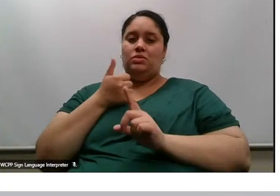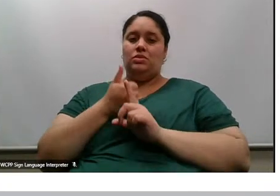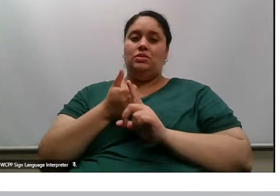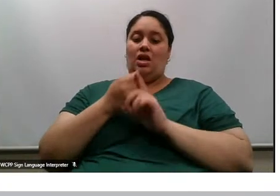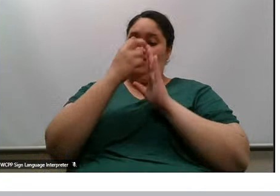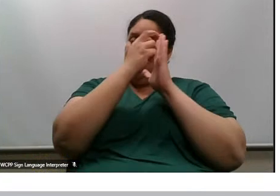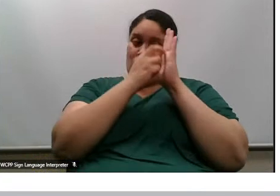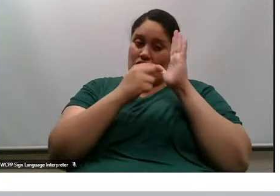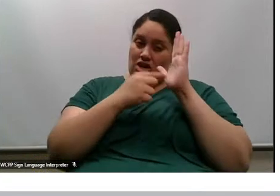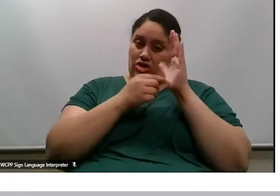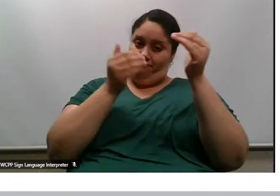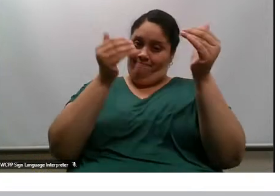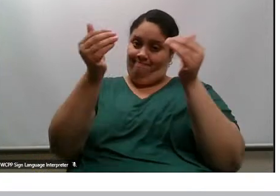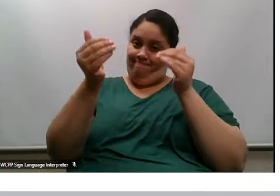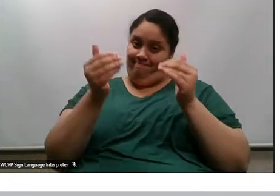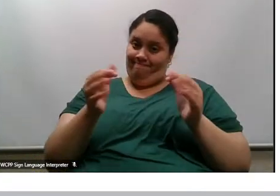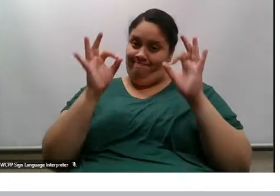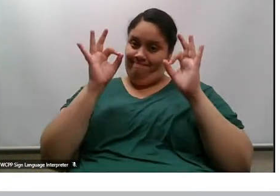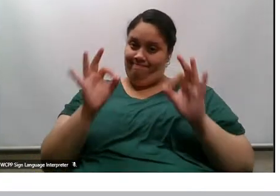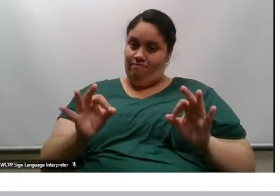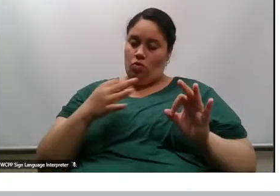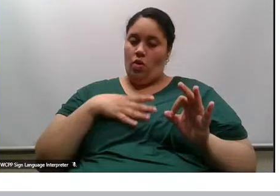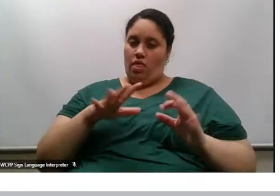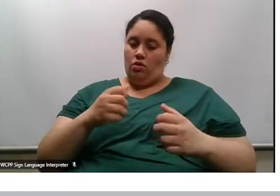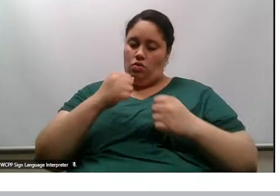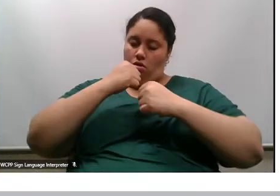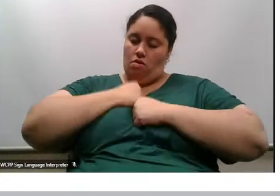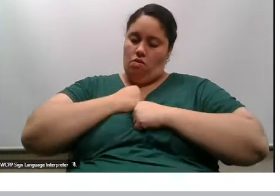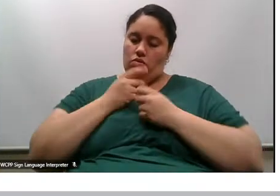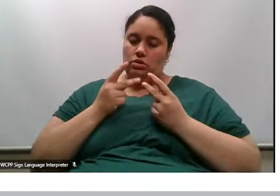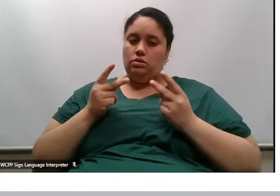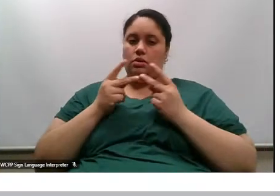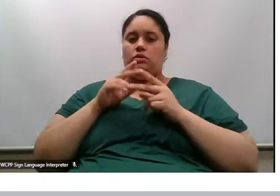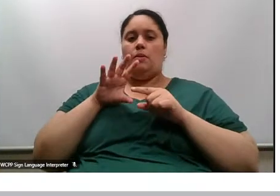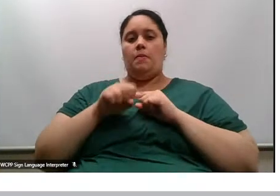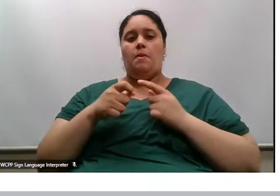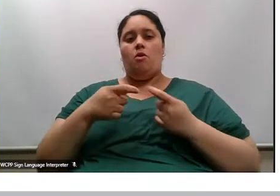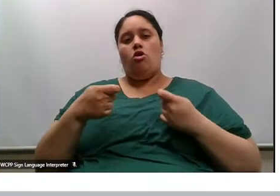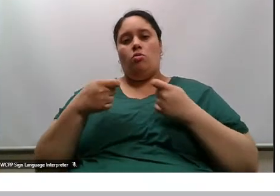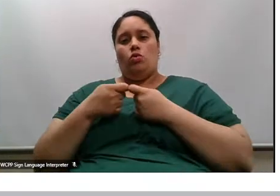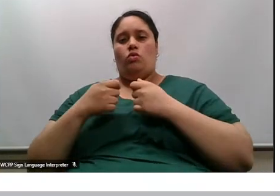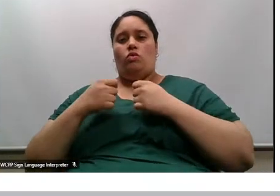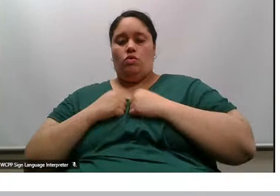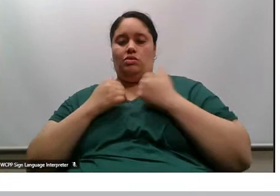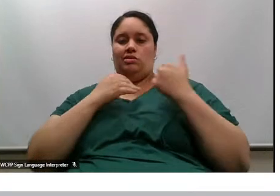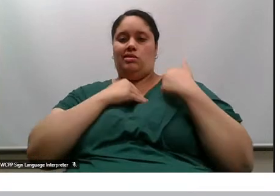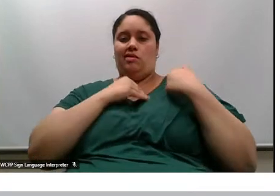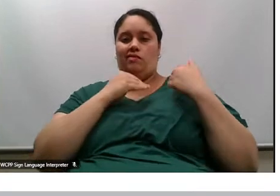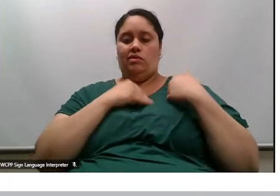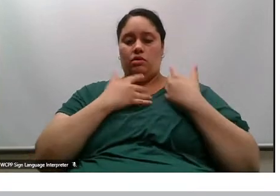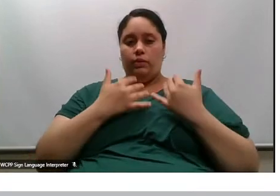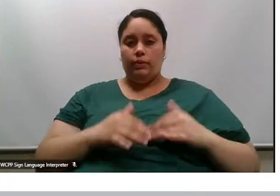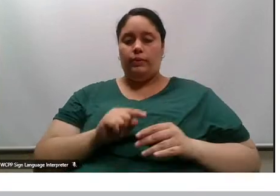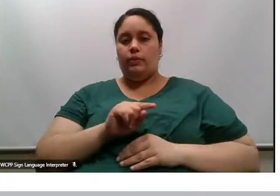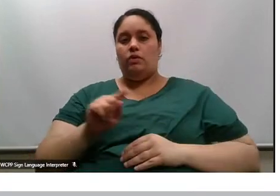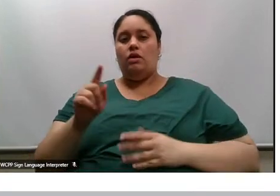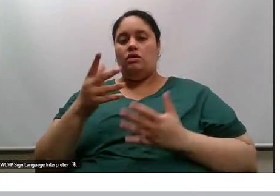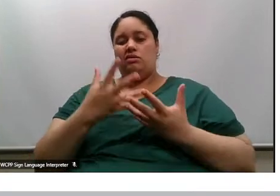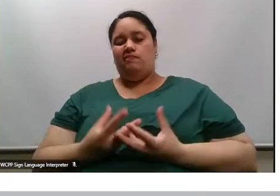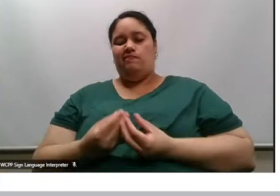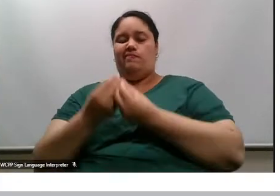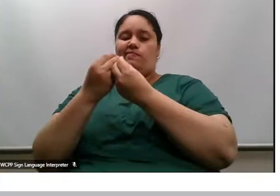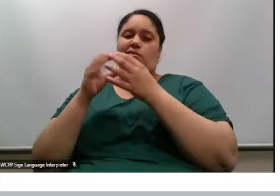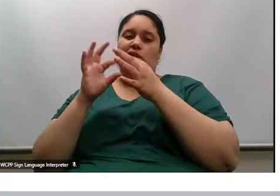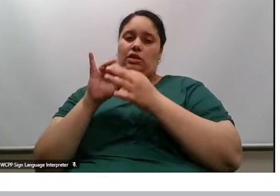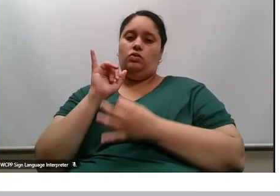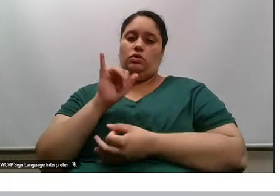their spaces, we would like them to own their spaces and to contribute to their own safety. Chairperson, that is just in relation to that.